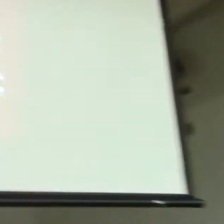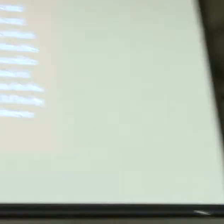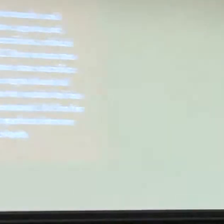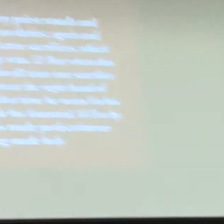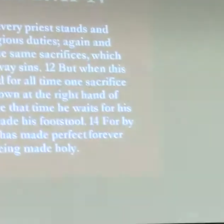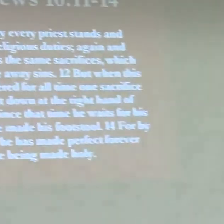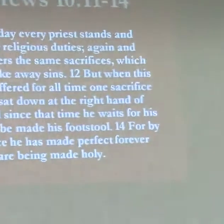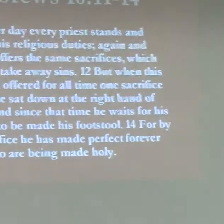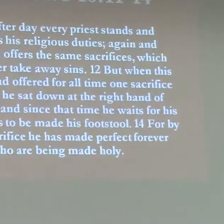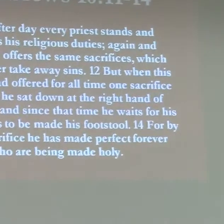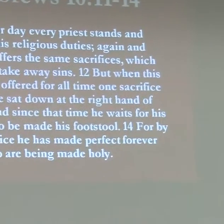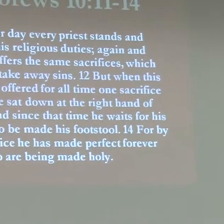14.